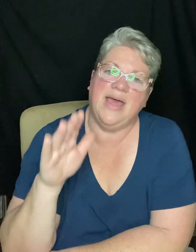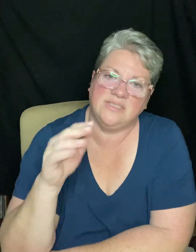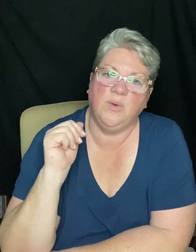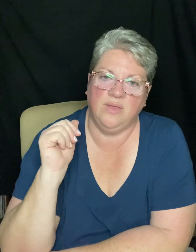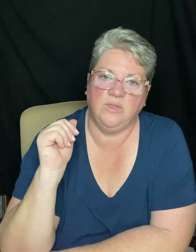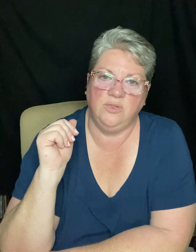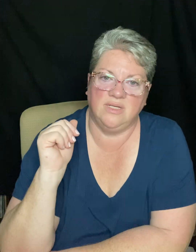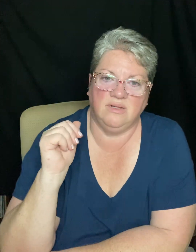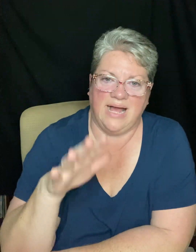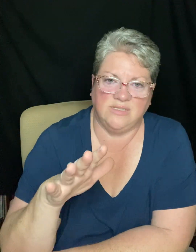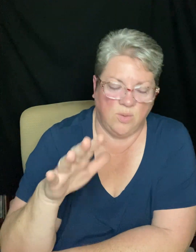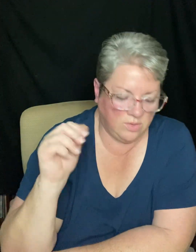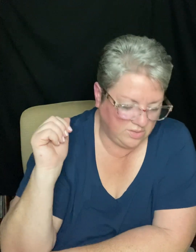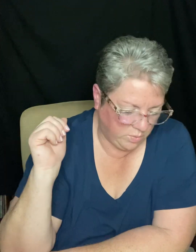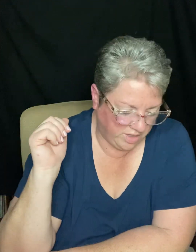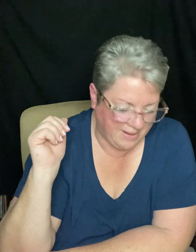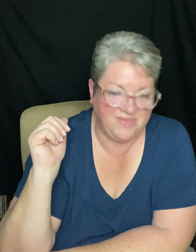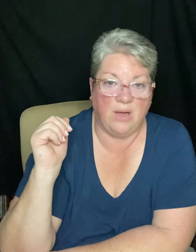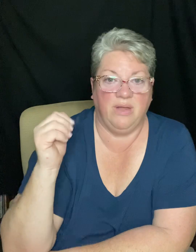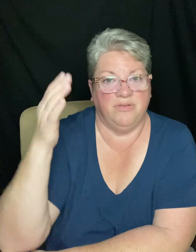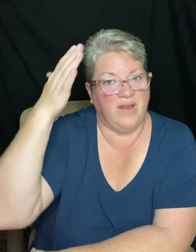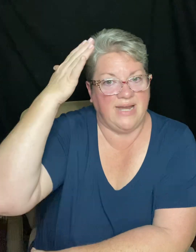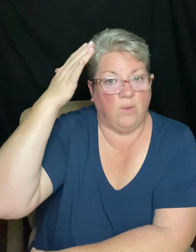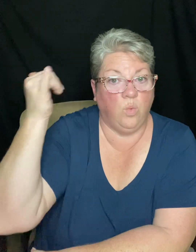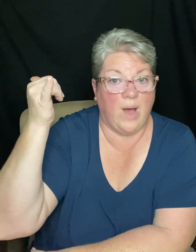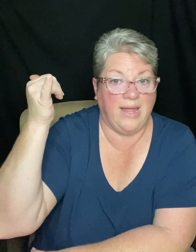the way that we'll use in class. So I'll only worry about that way for right now. Why?